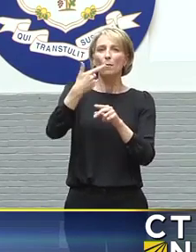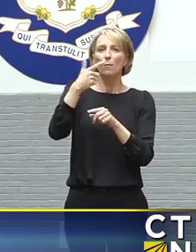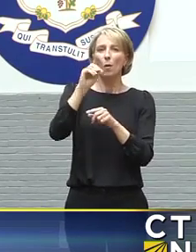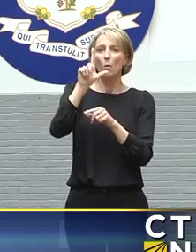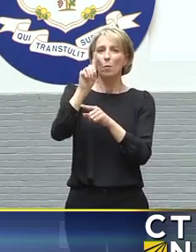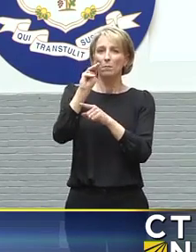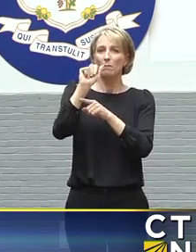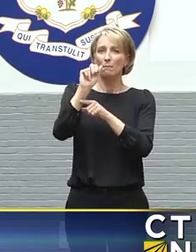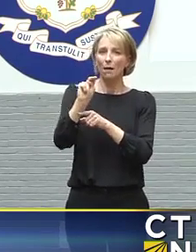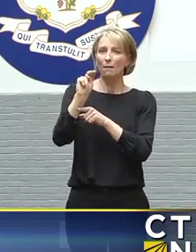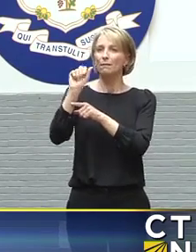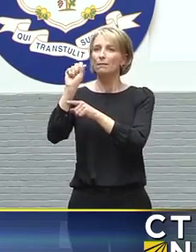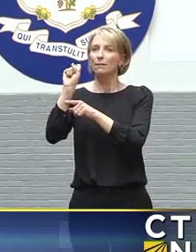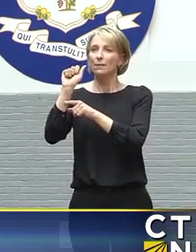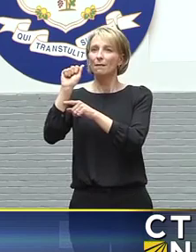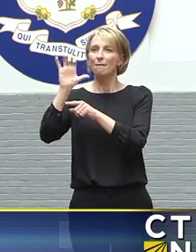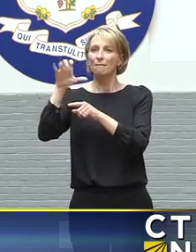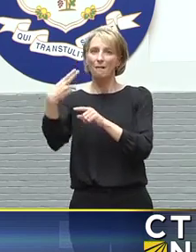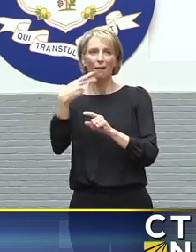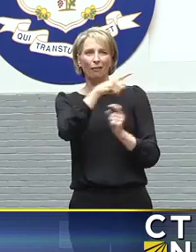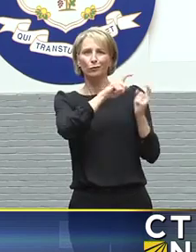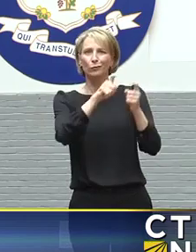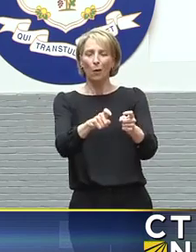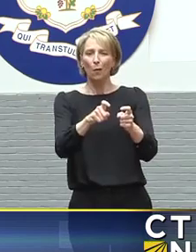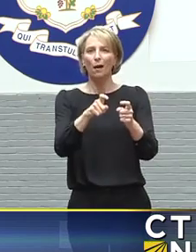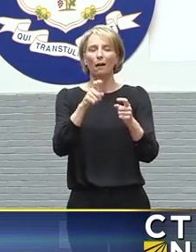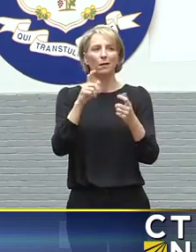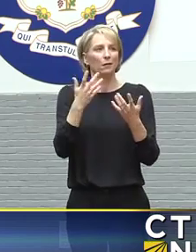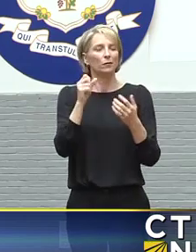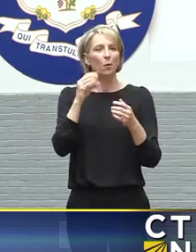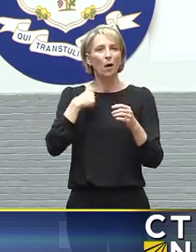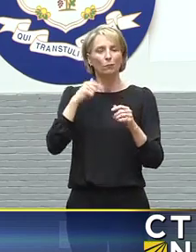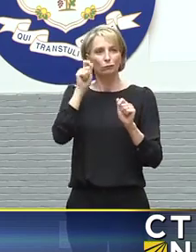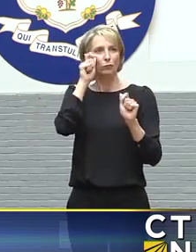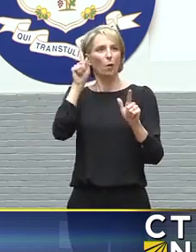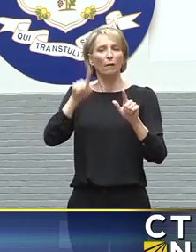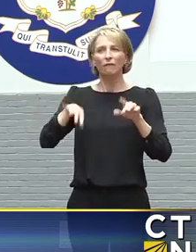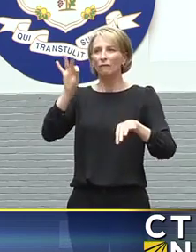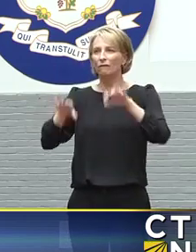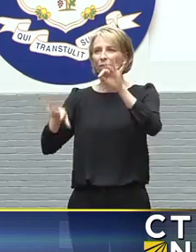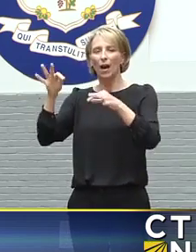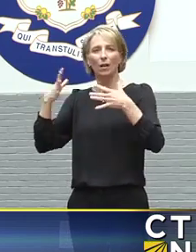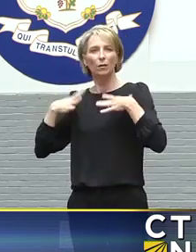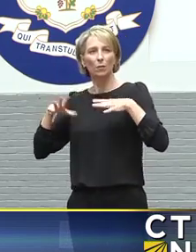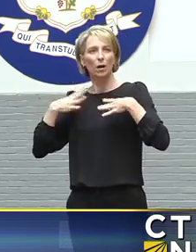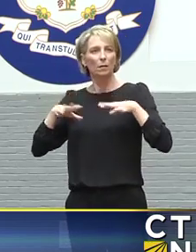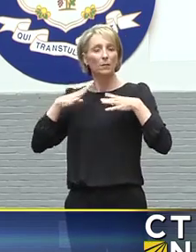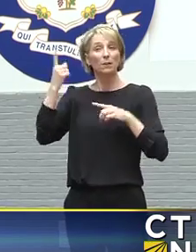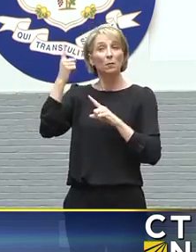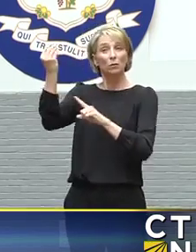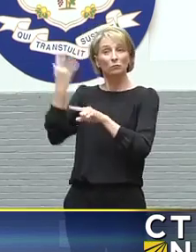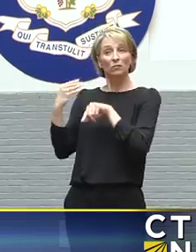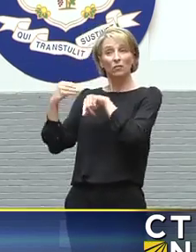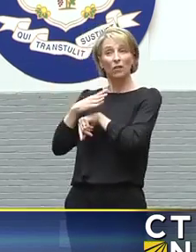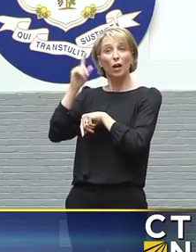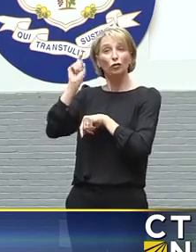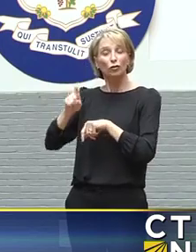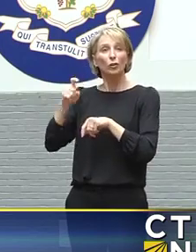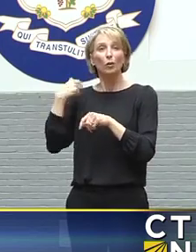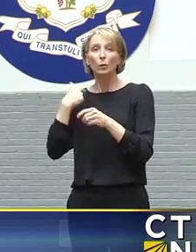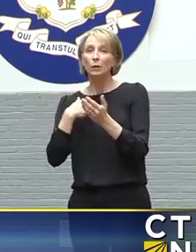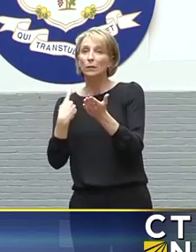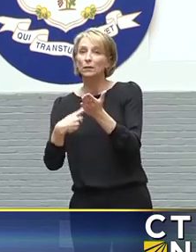may find masks and other protective gear. I'm told the utilities maybe should be taking a look, and our construction and our